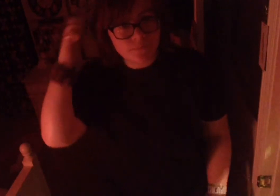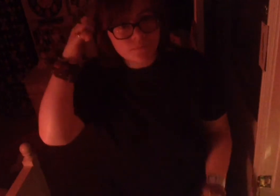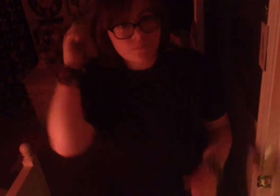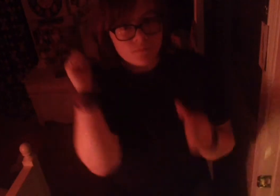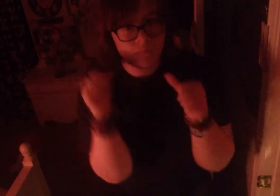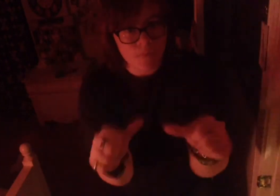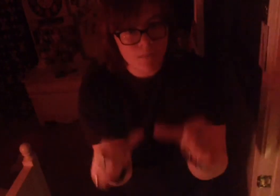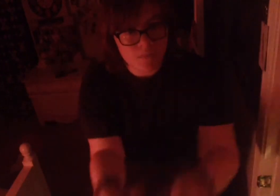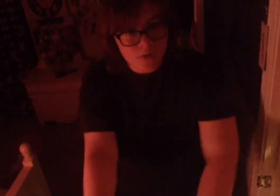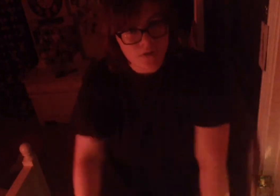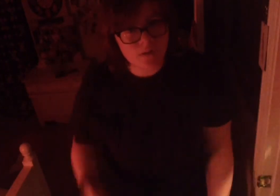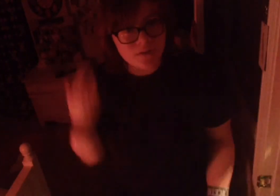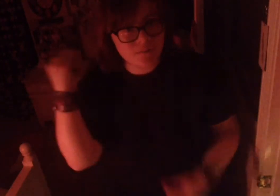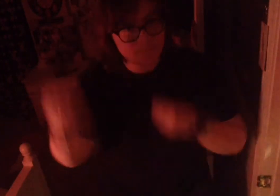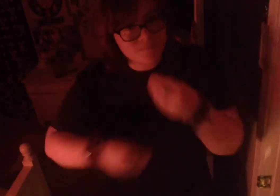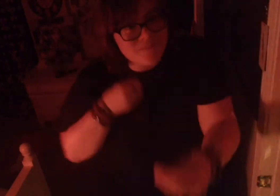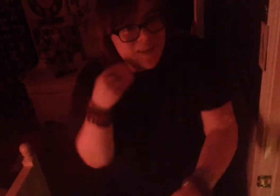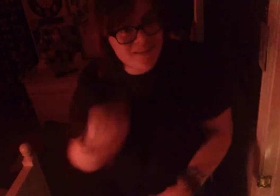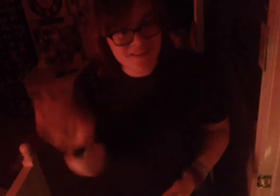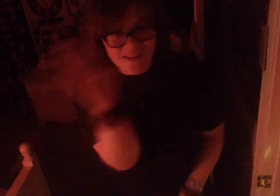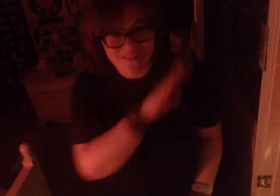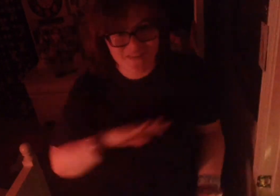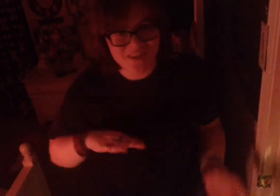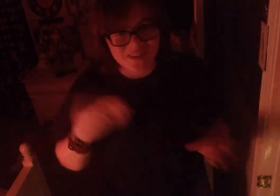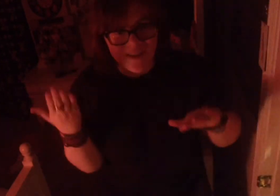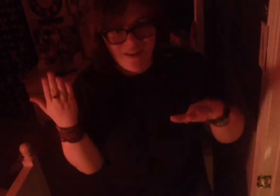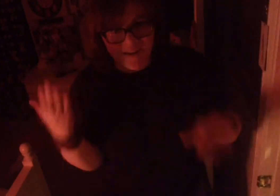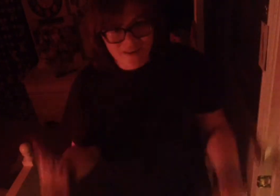get remembered, but you know legends never die.